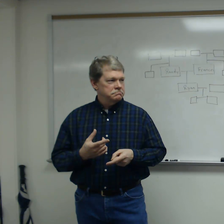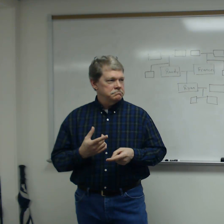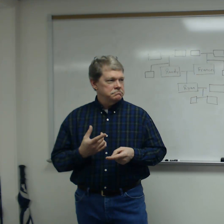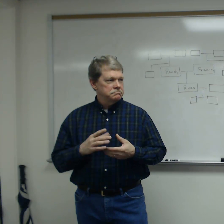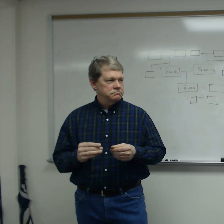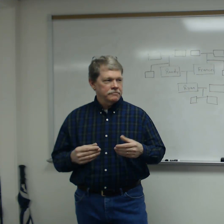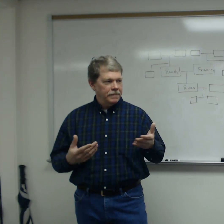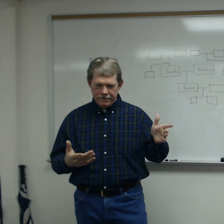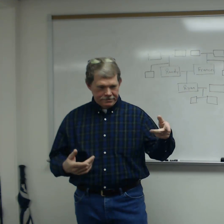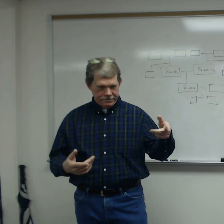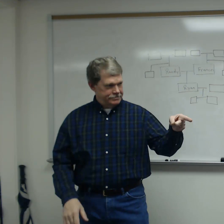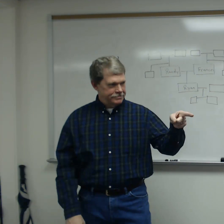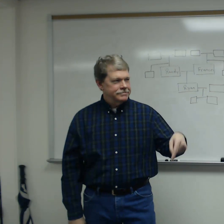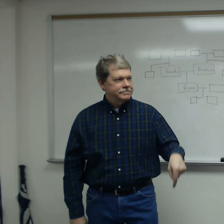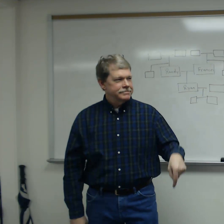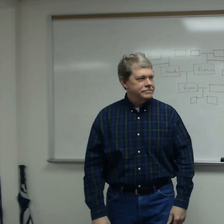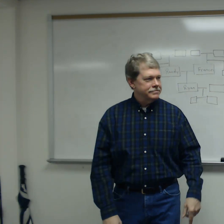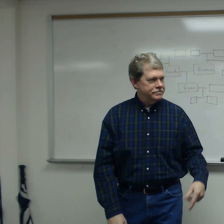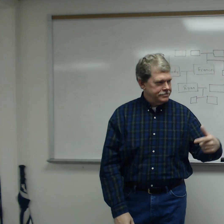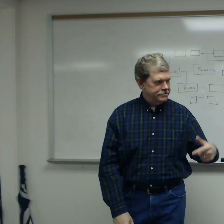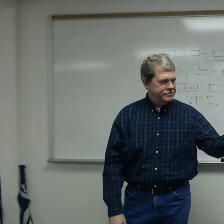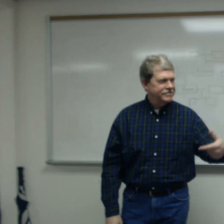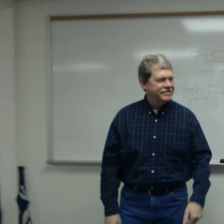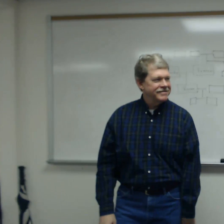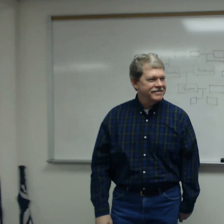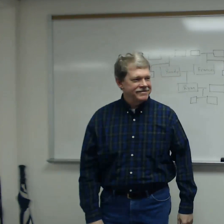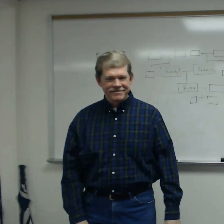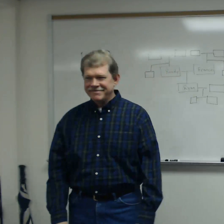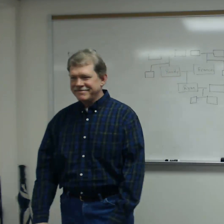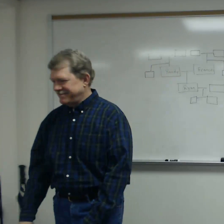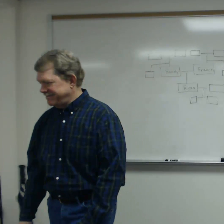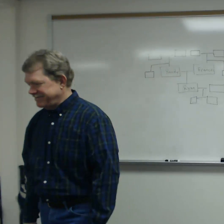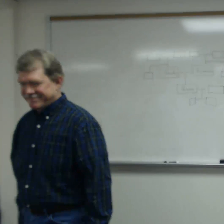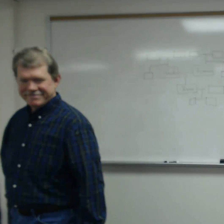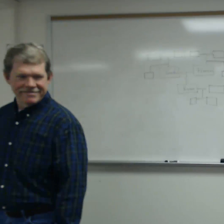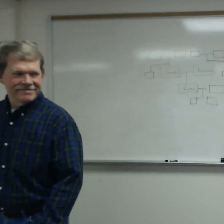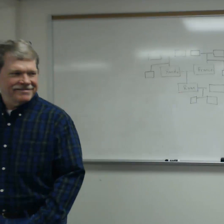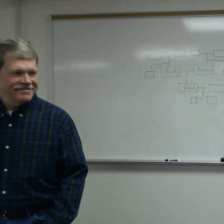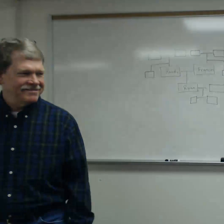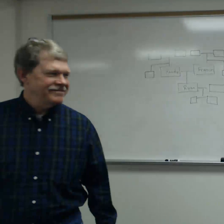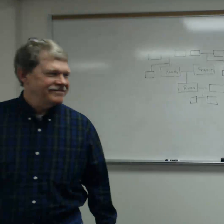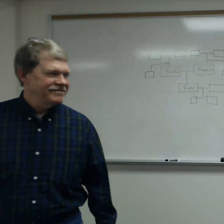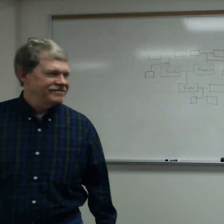Well, you can continue on. No basic. Okay. Oh,